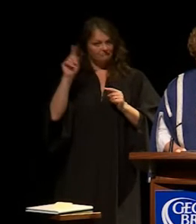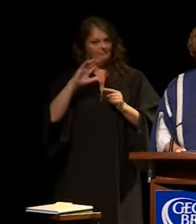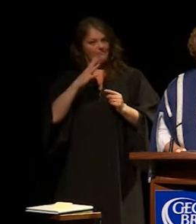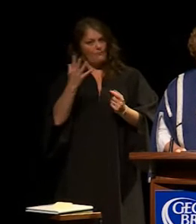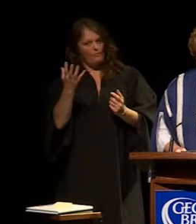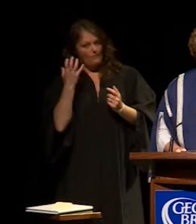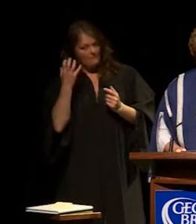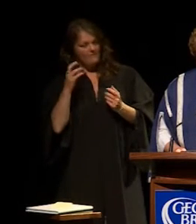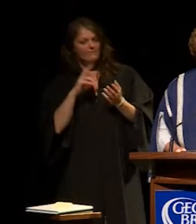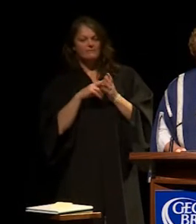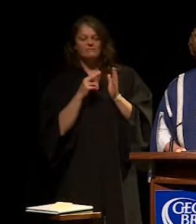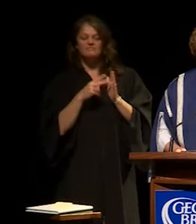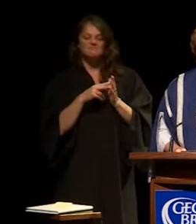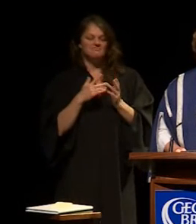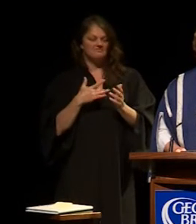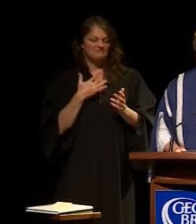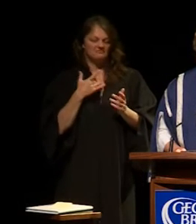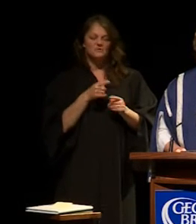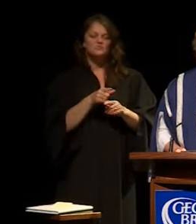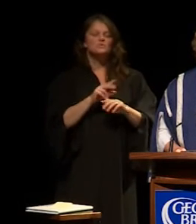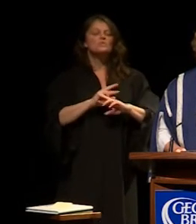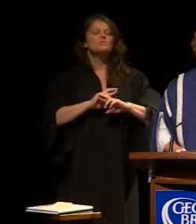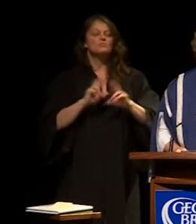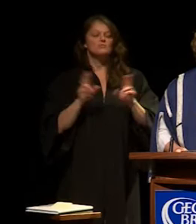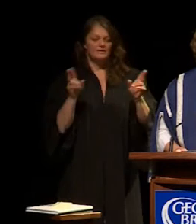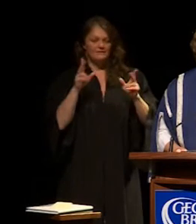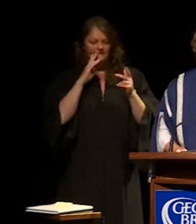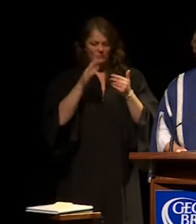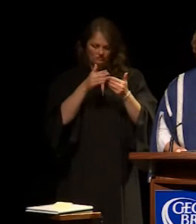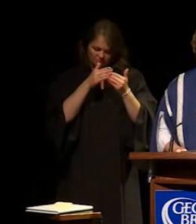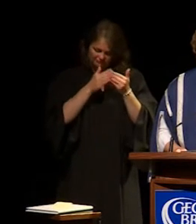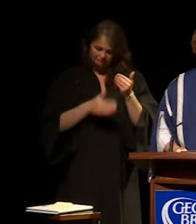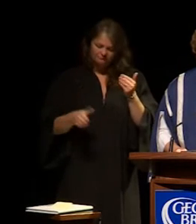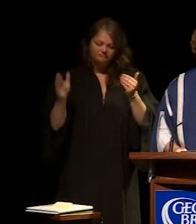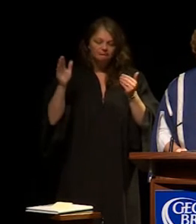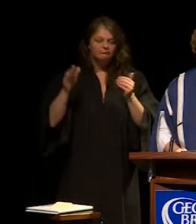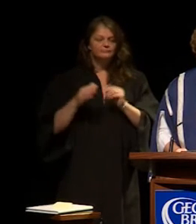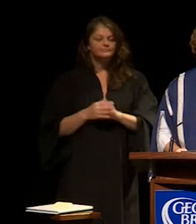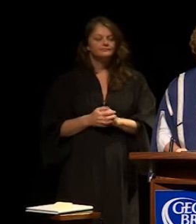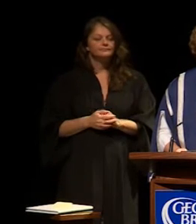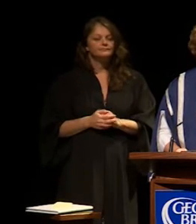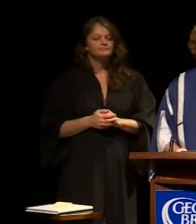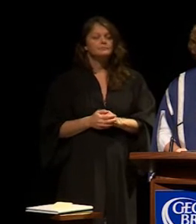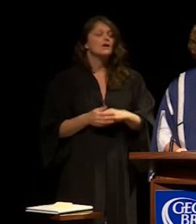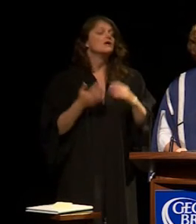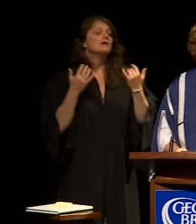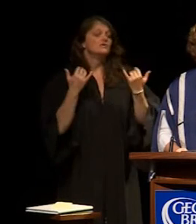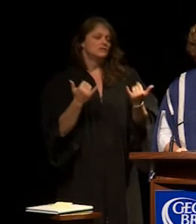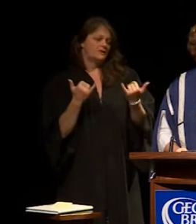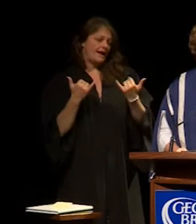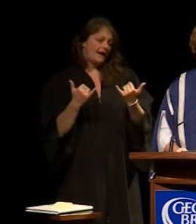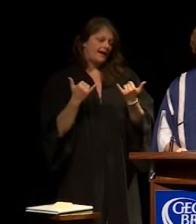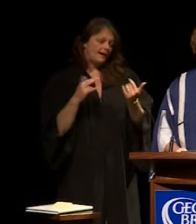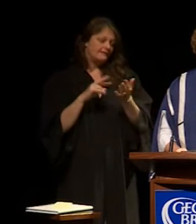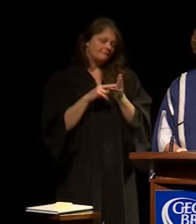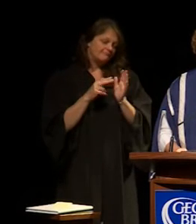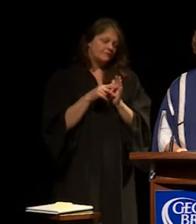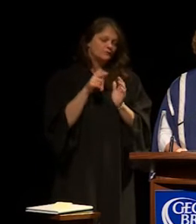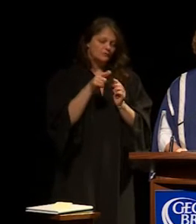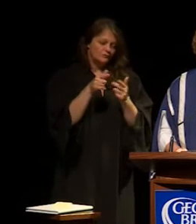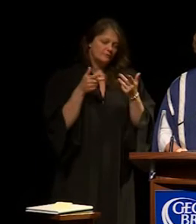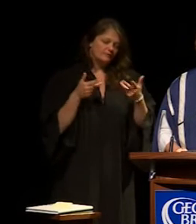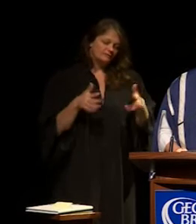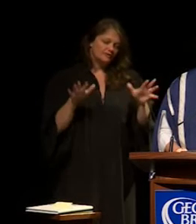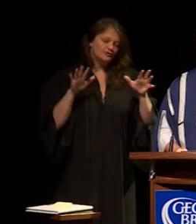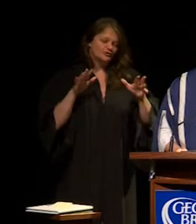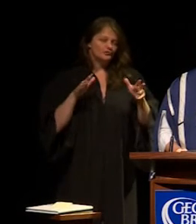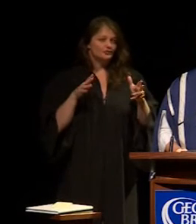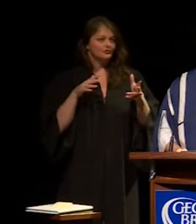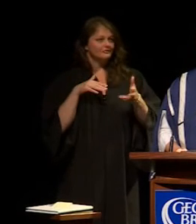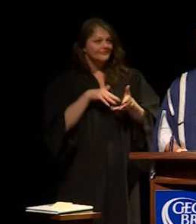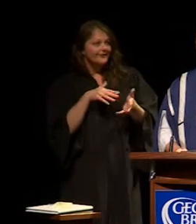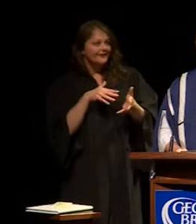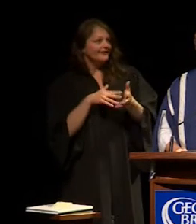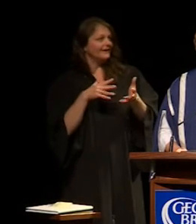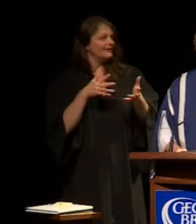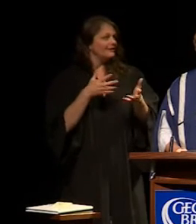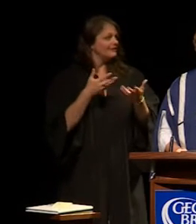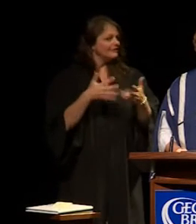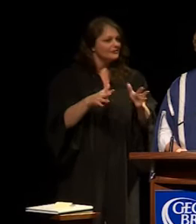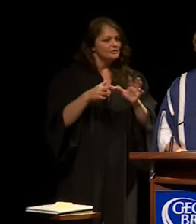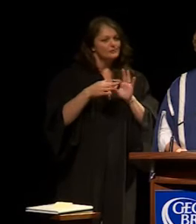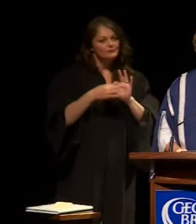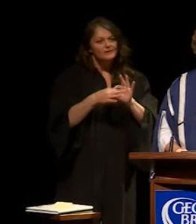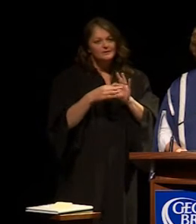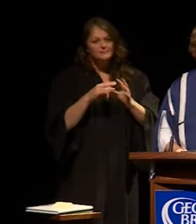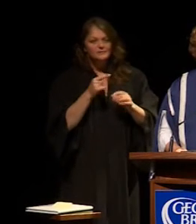journey ahead. While today marks the end of your time at George Brown, at least for now, it's not the end of your